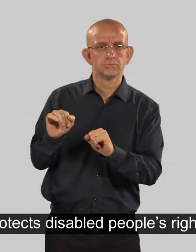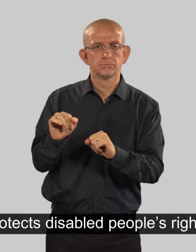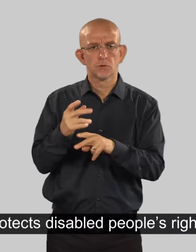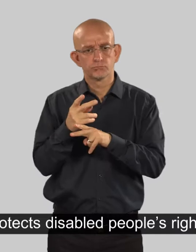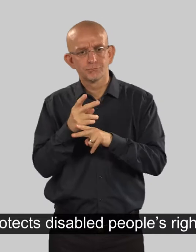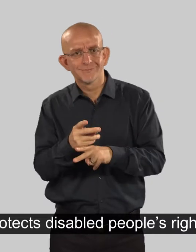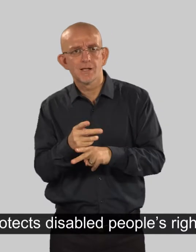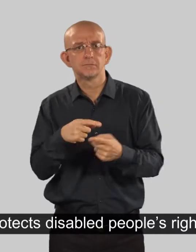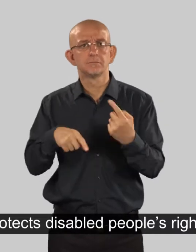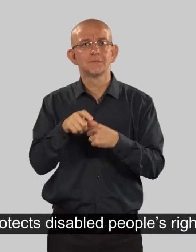people's rights.